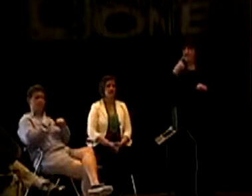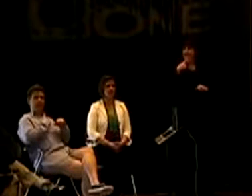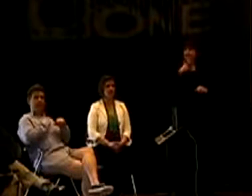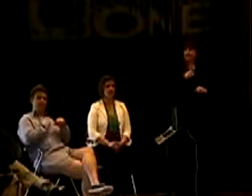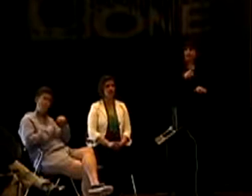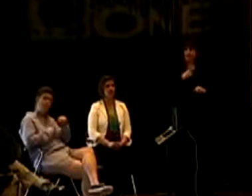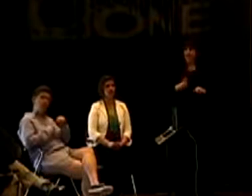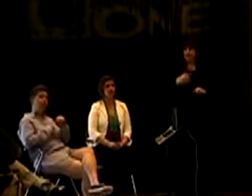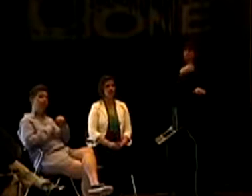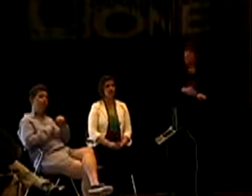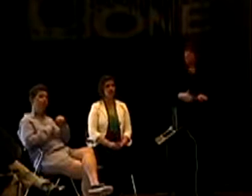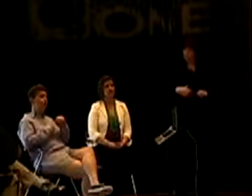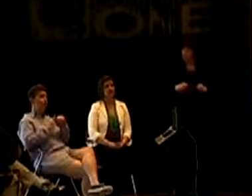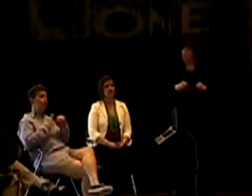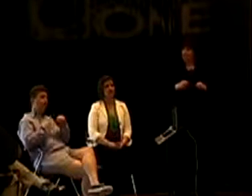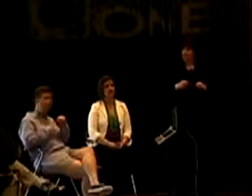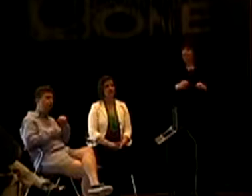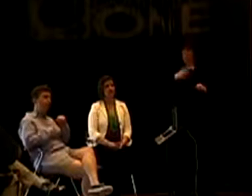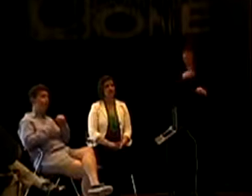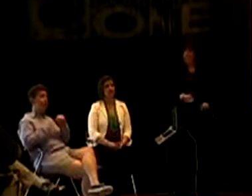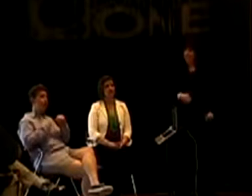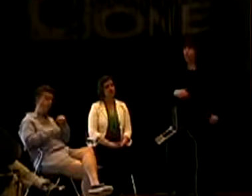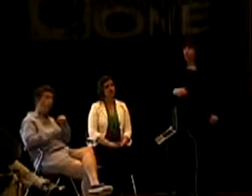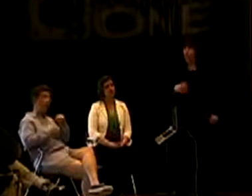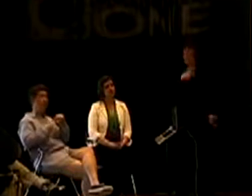show, I always tell myself,